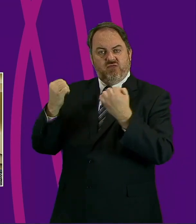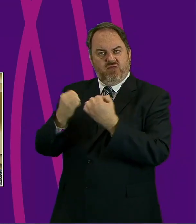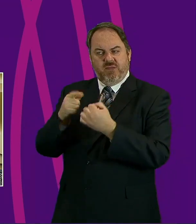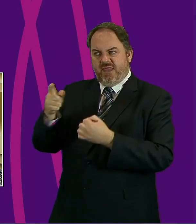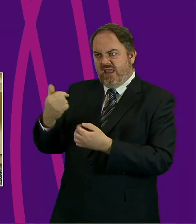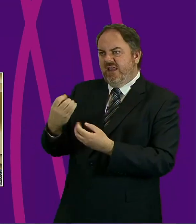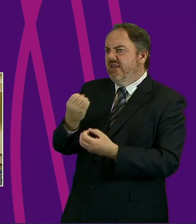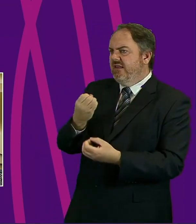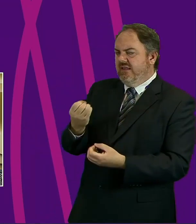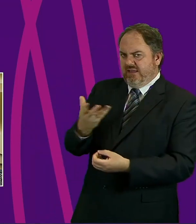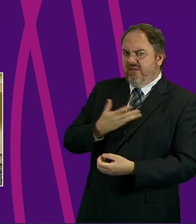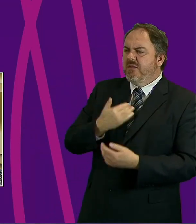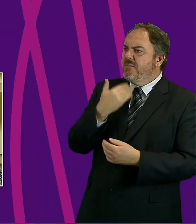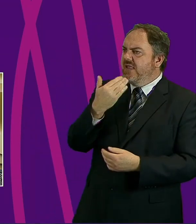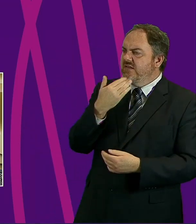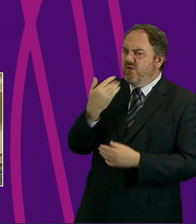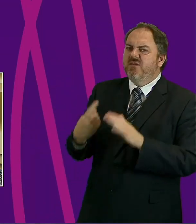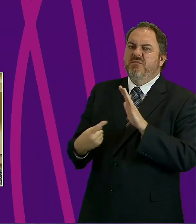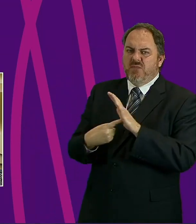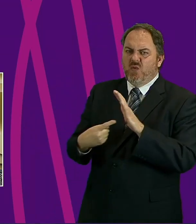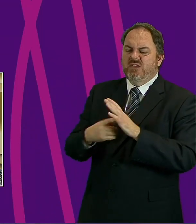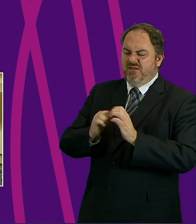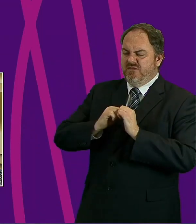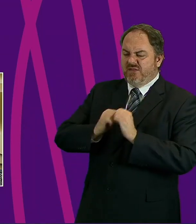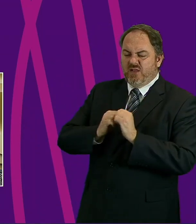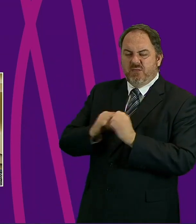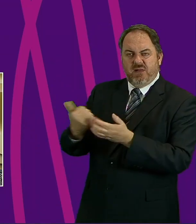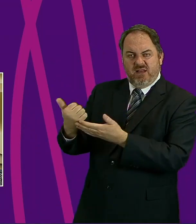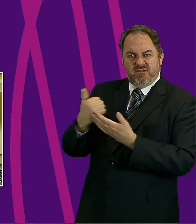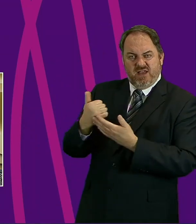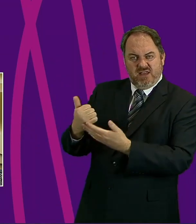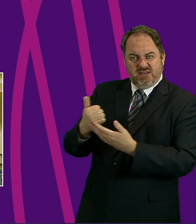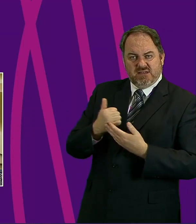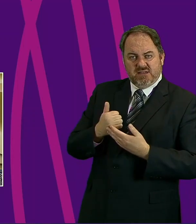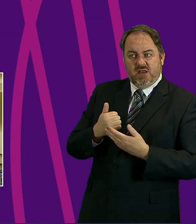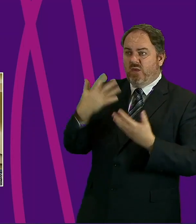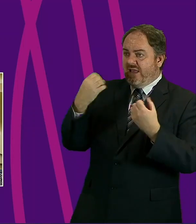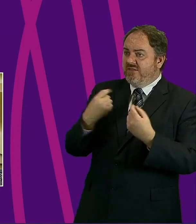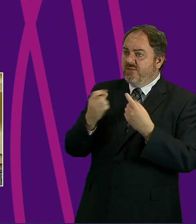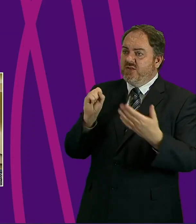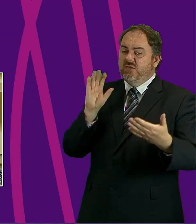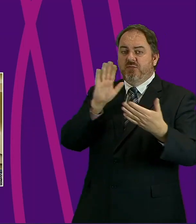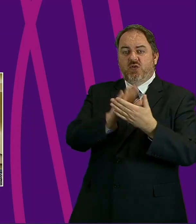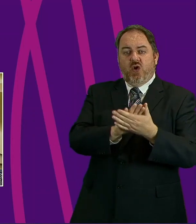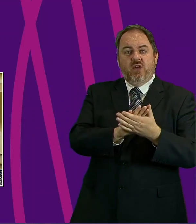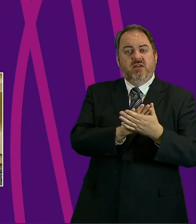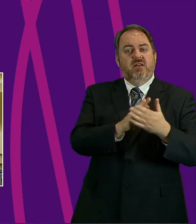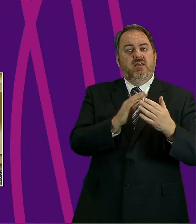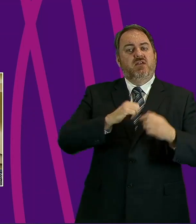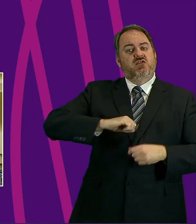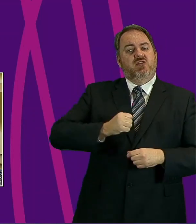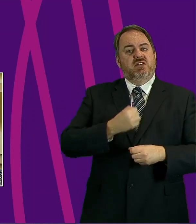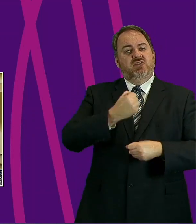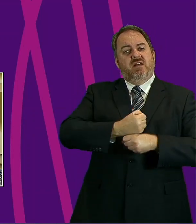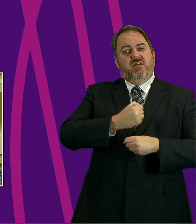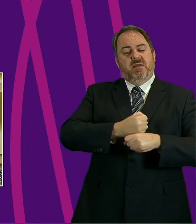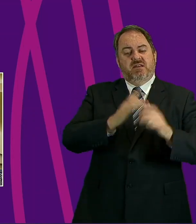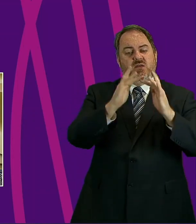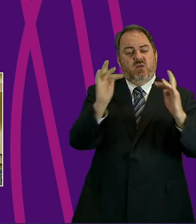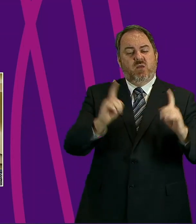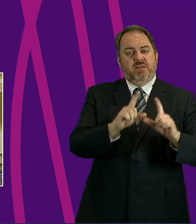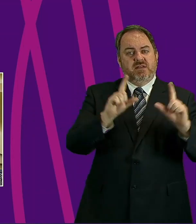and to other ministers. The minutes of their meetings are already published on the Scottish Government website. The membership of that group is published because